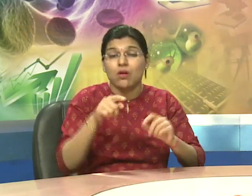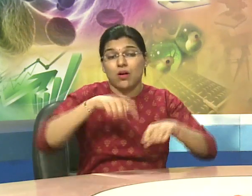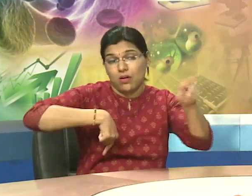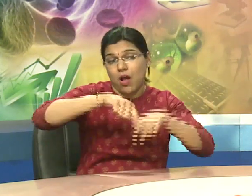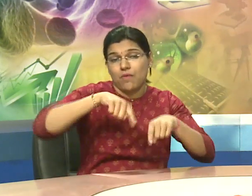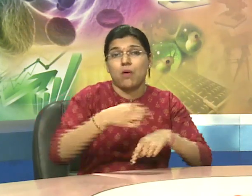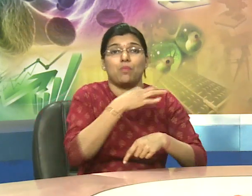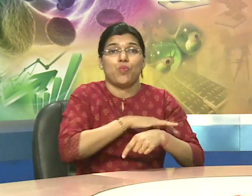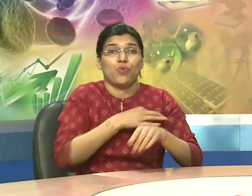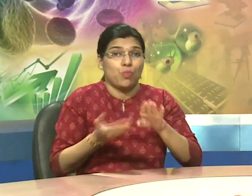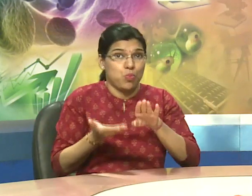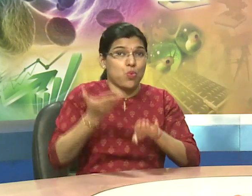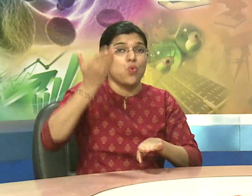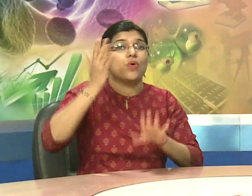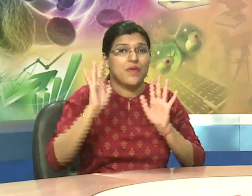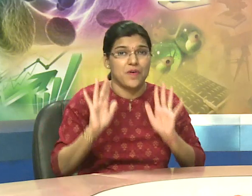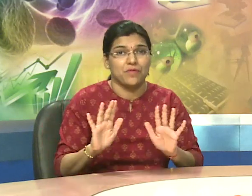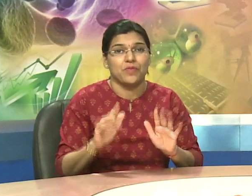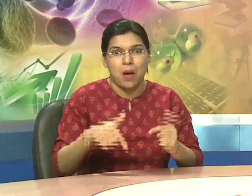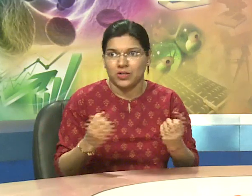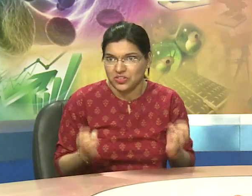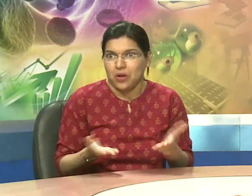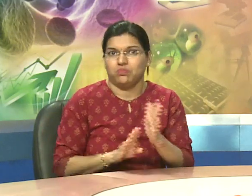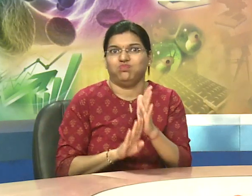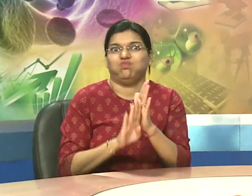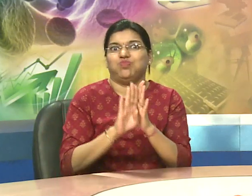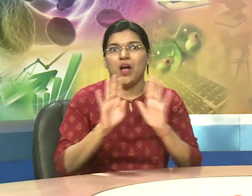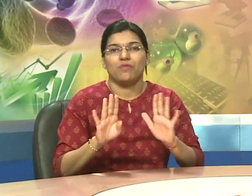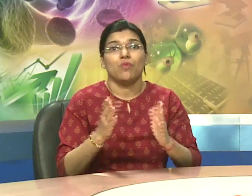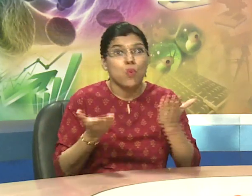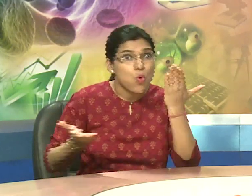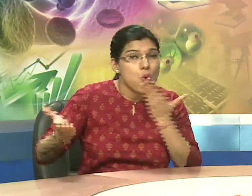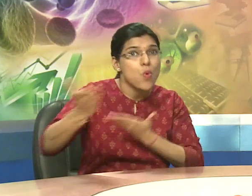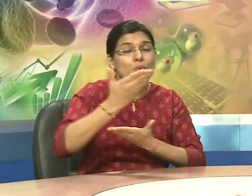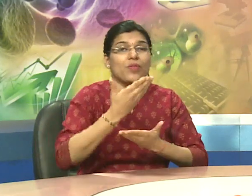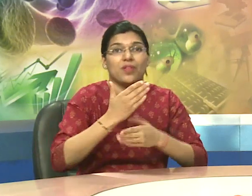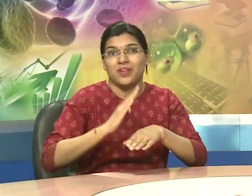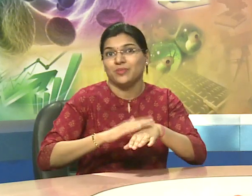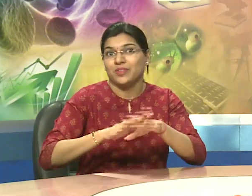Transportation have different type of profits, as you all have experienced it.